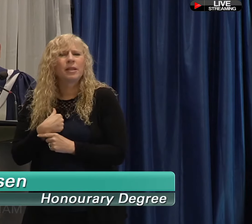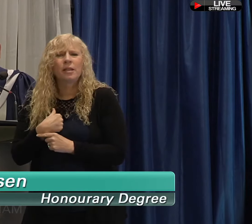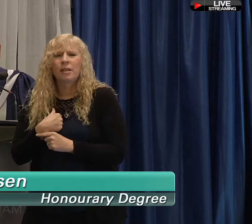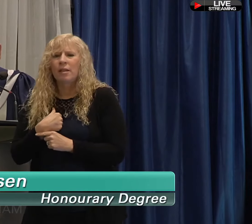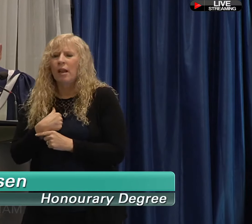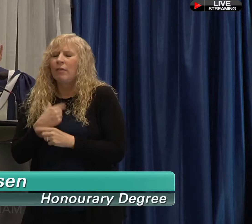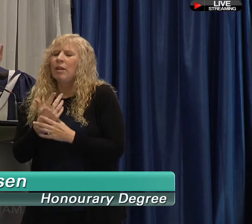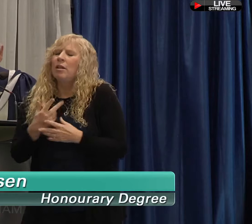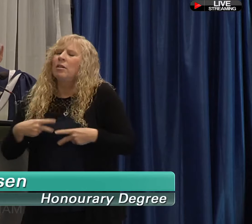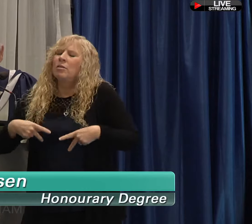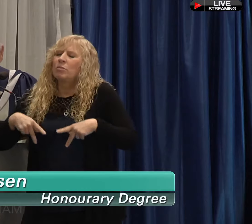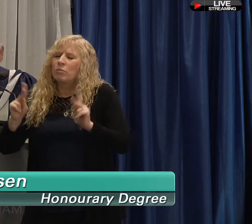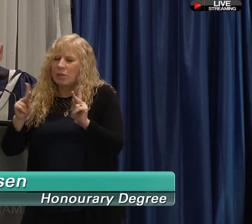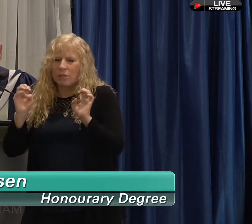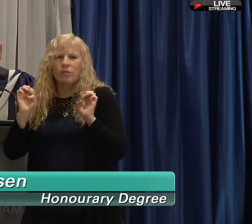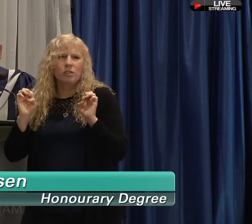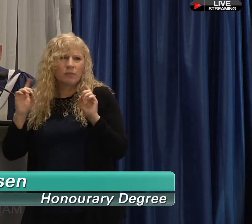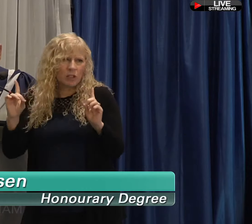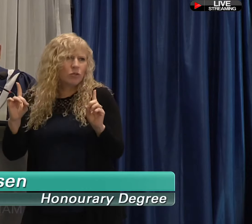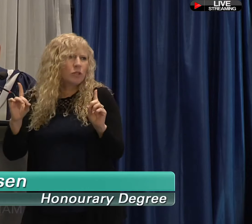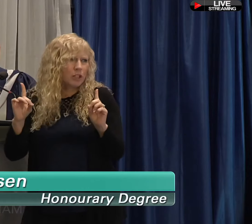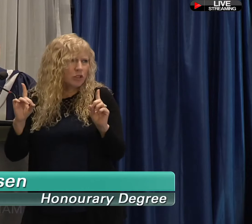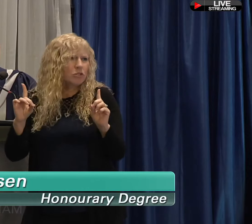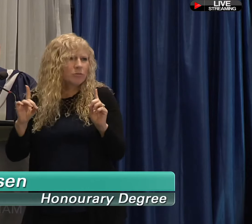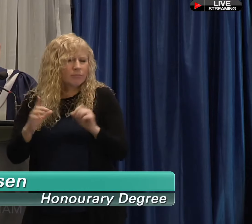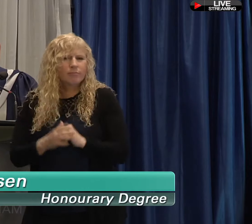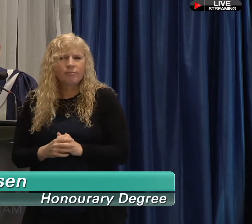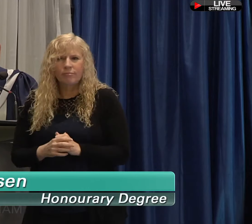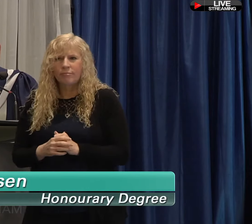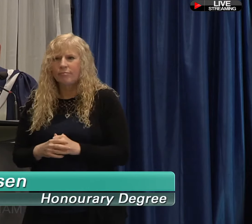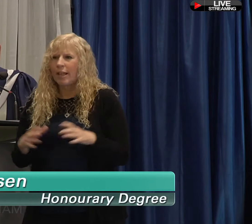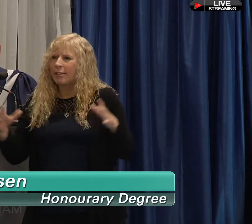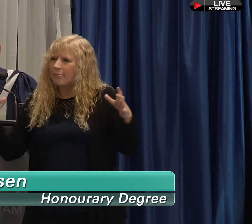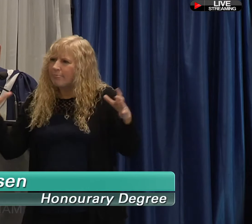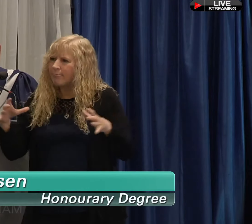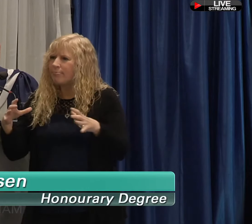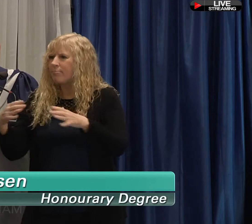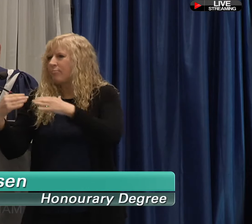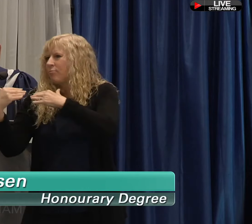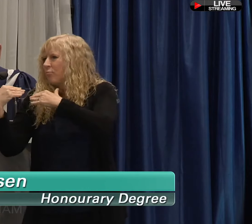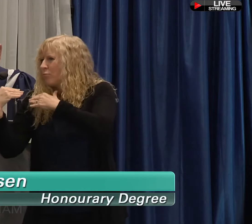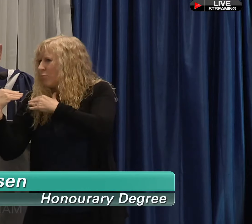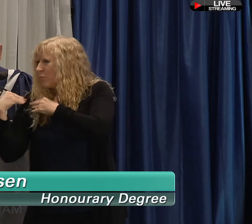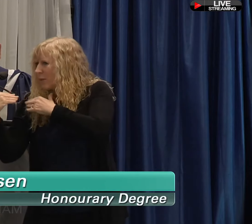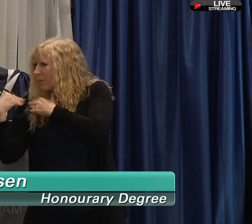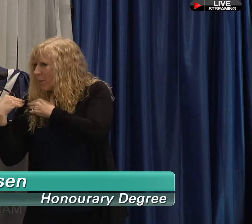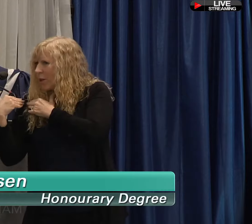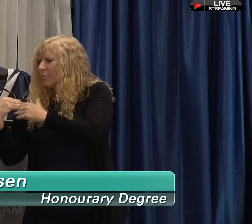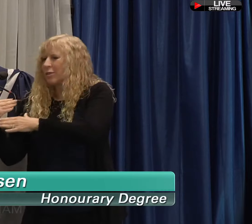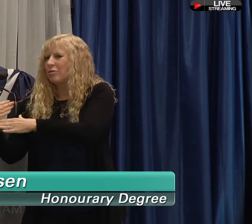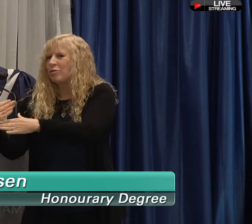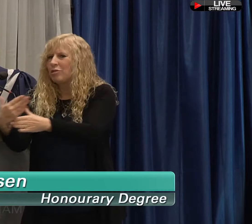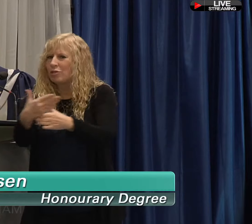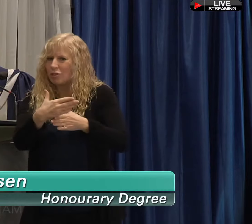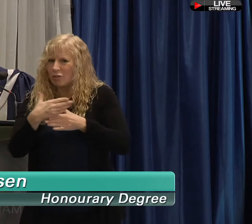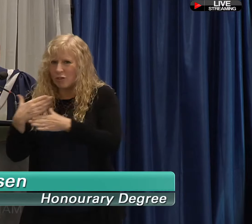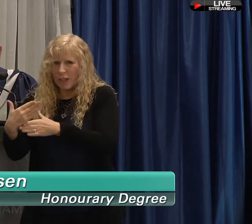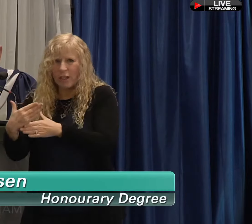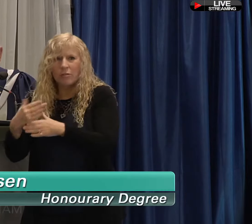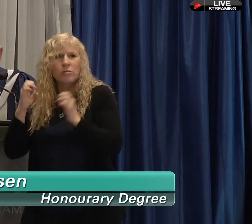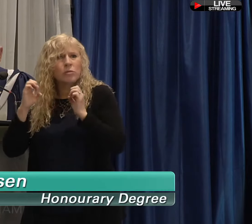of education and the collective responsibility that we have to educate not only